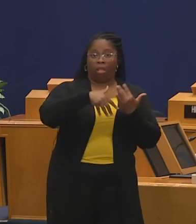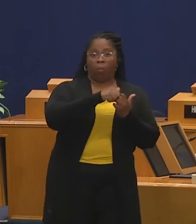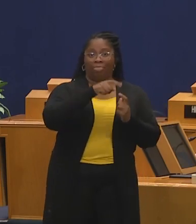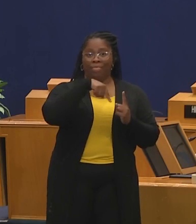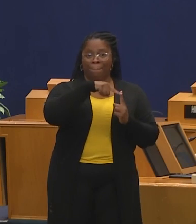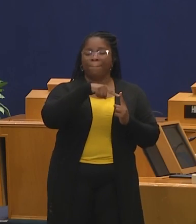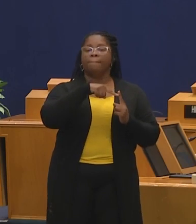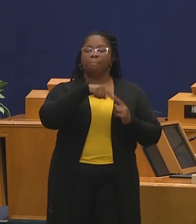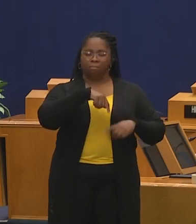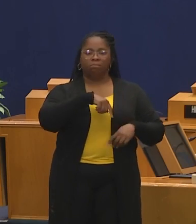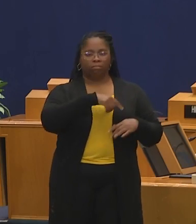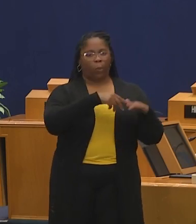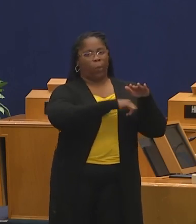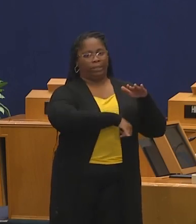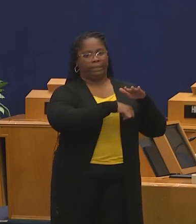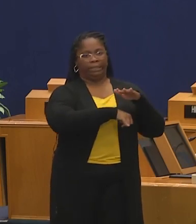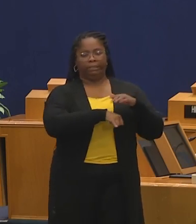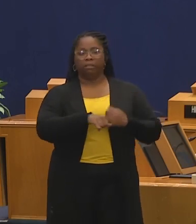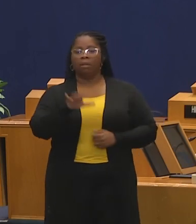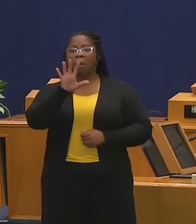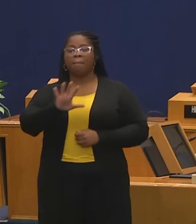about